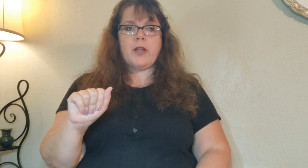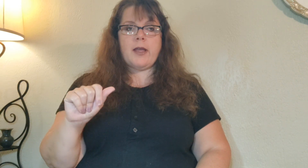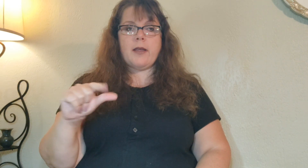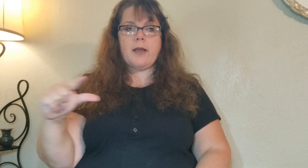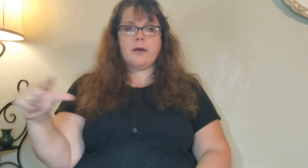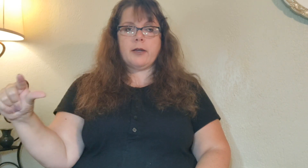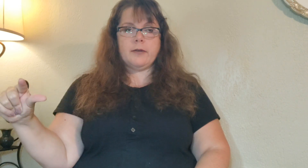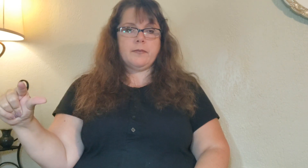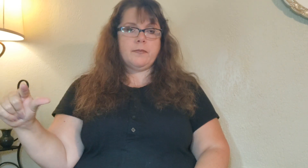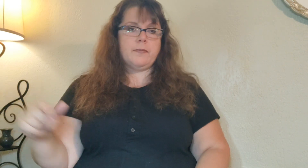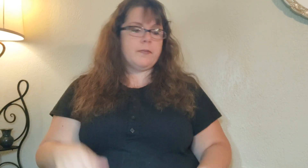H-A-L-L.